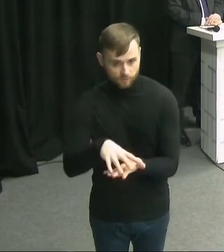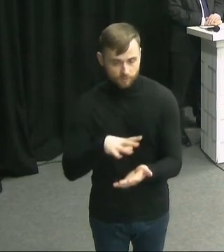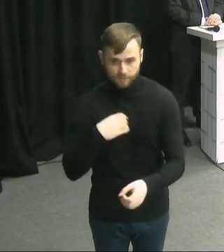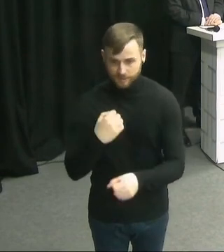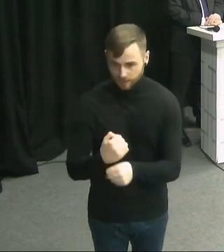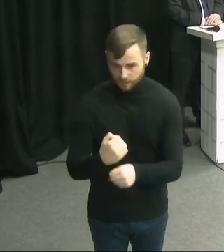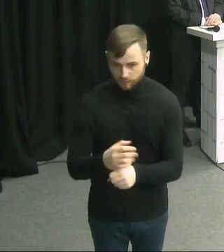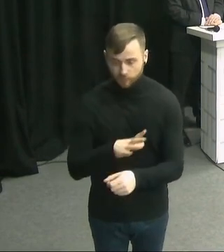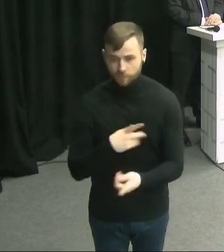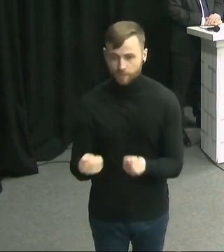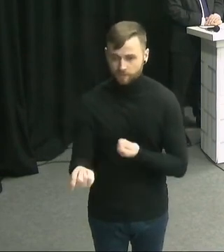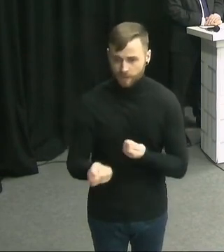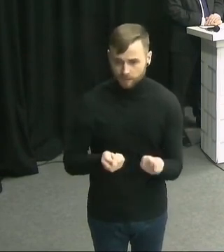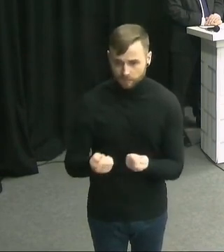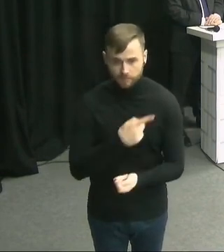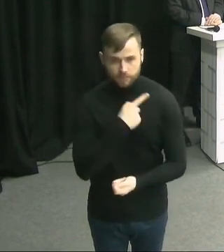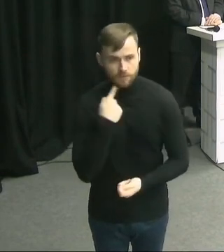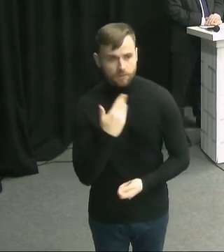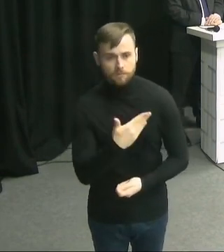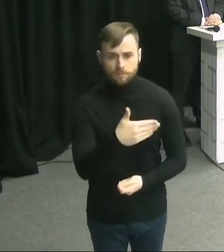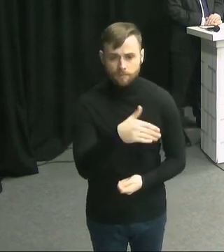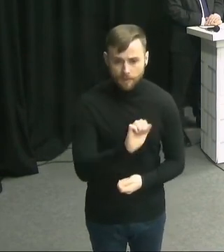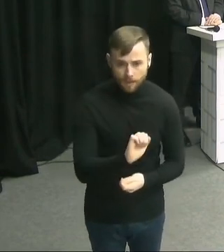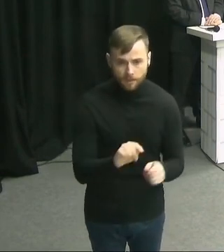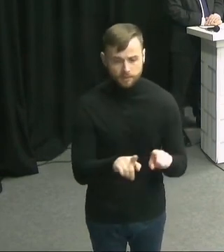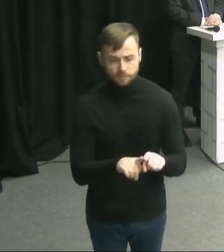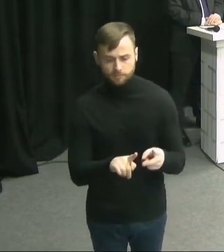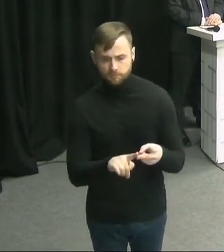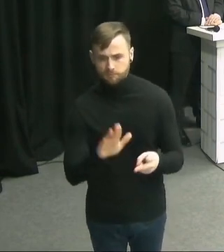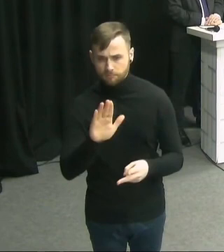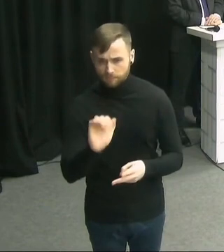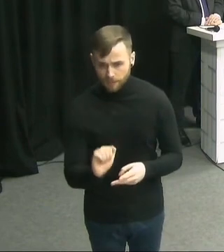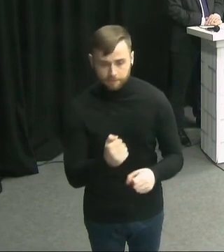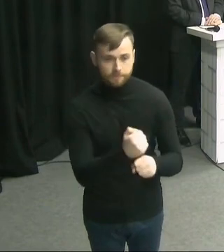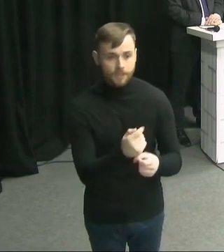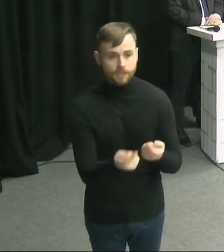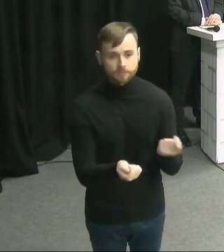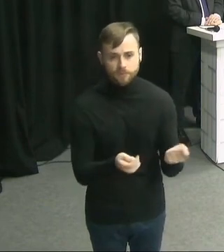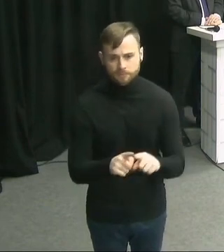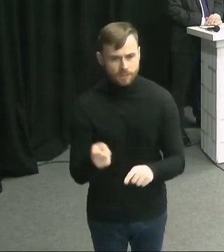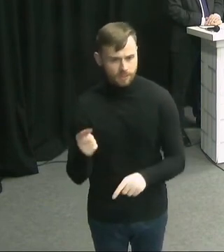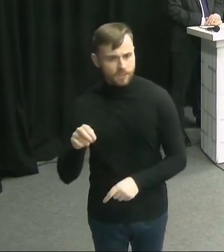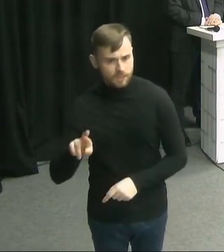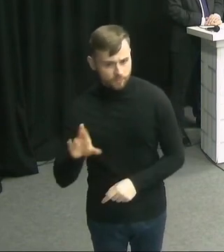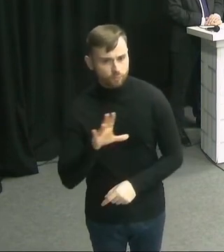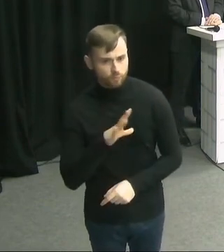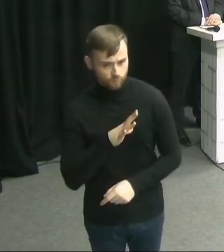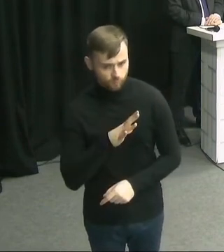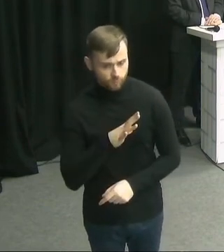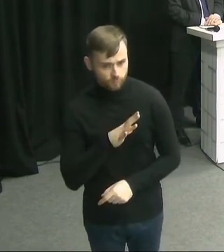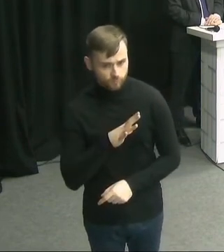professor and I was an advisor of a number of bachelor,